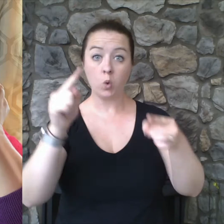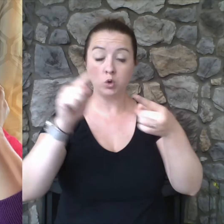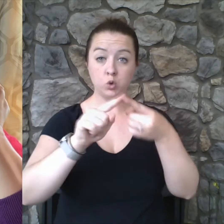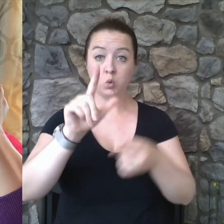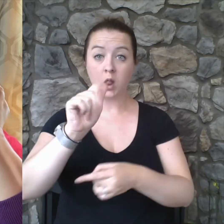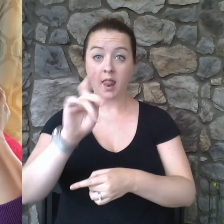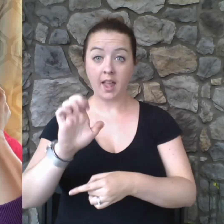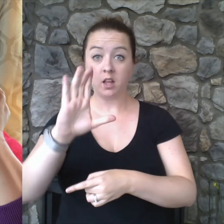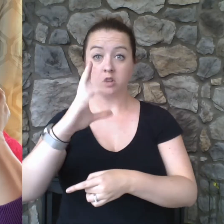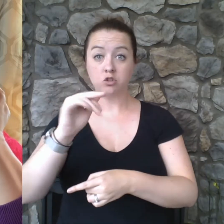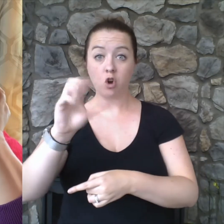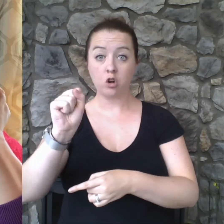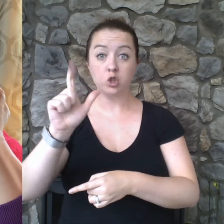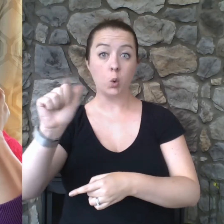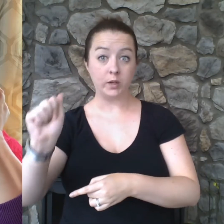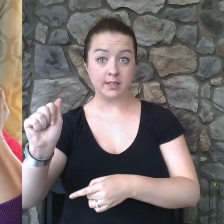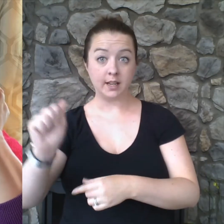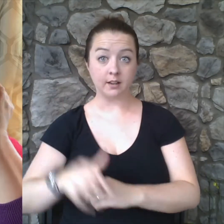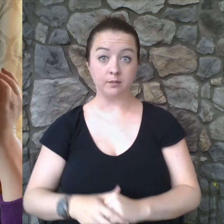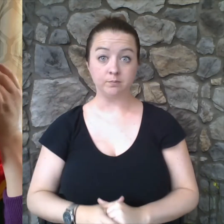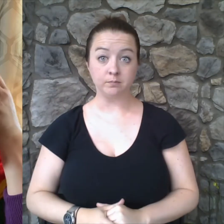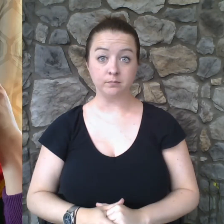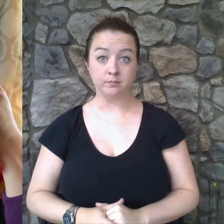Charles, Louisiana.